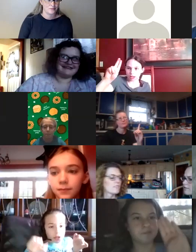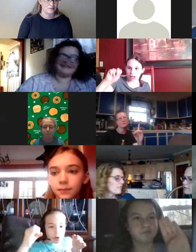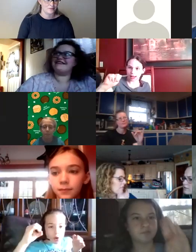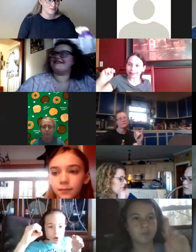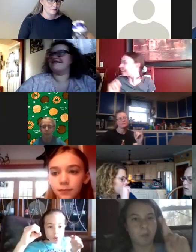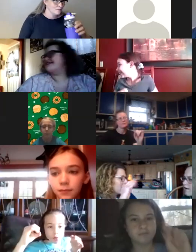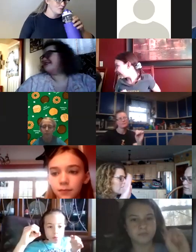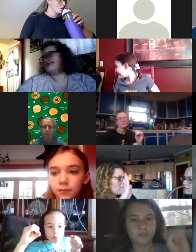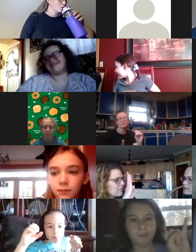name, right?